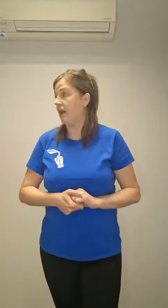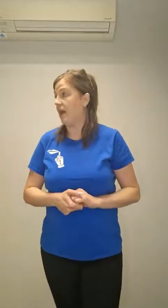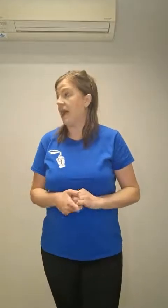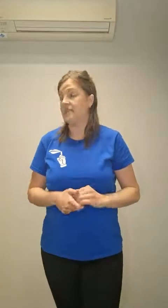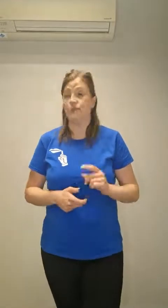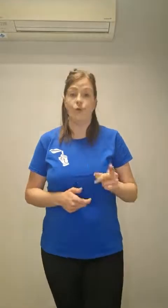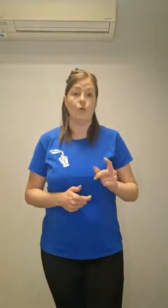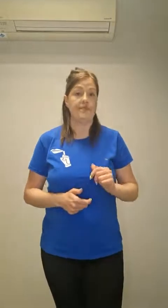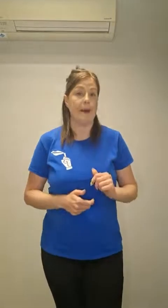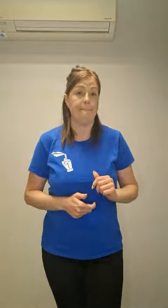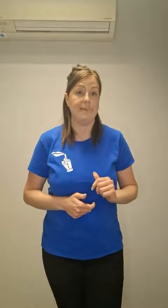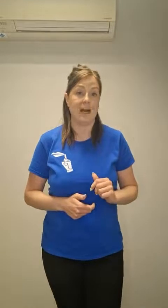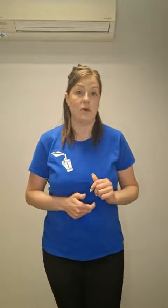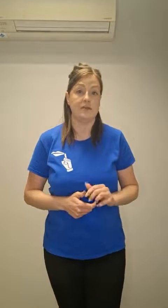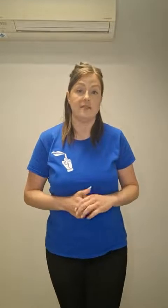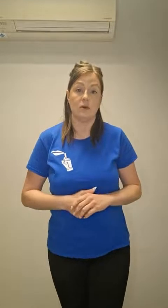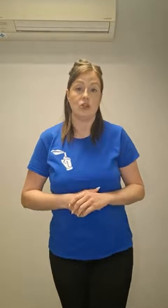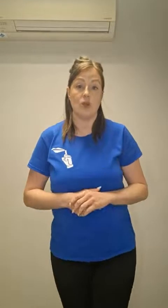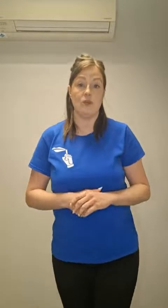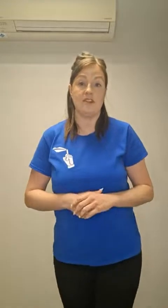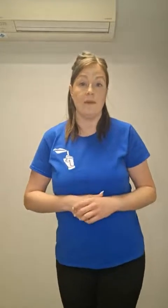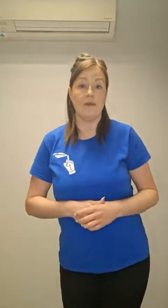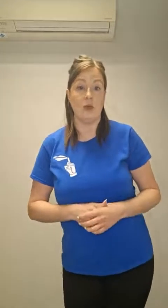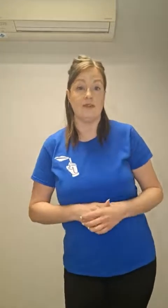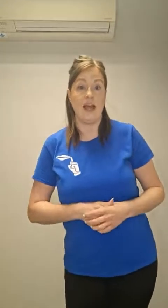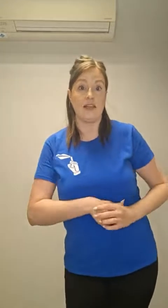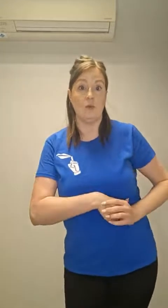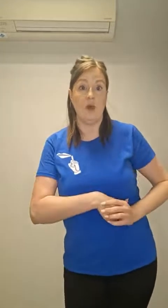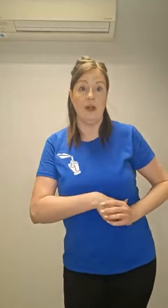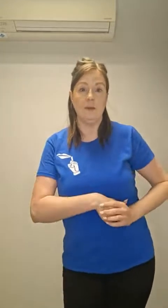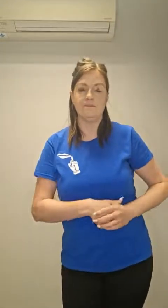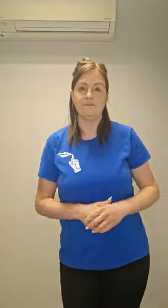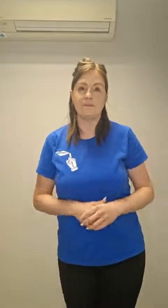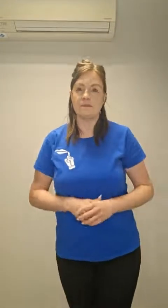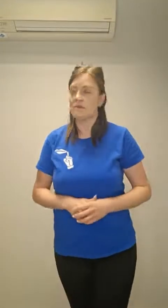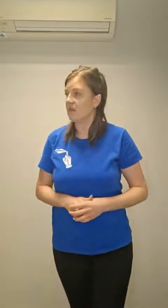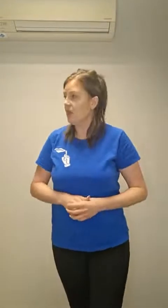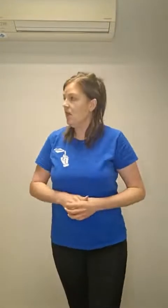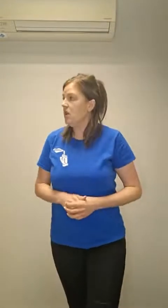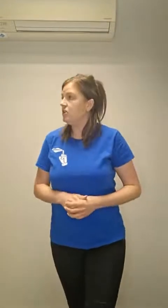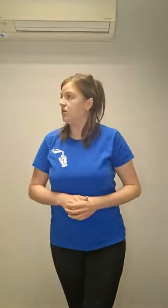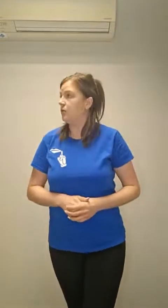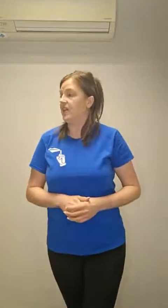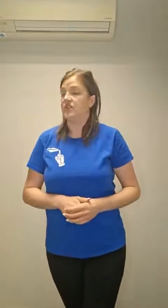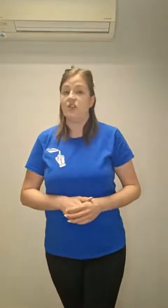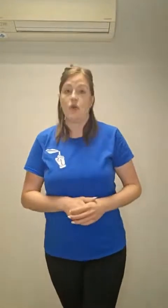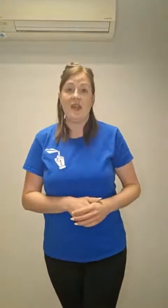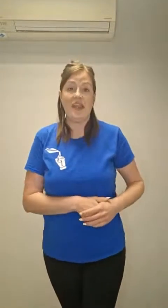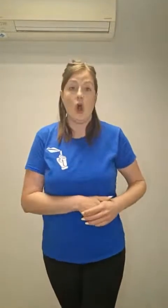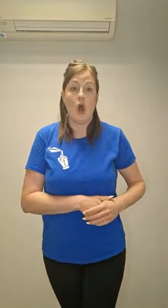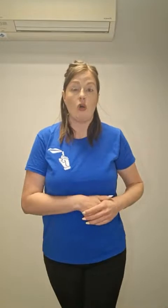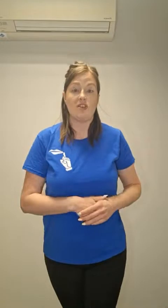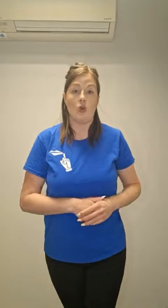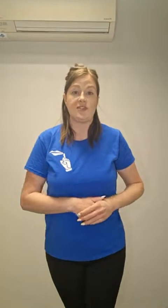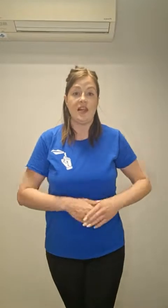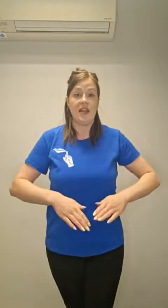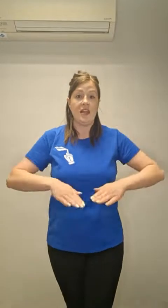as forwards and back. Some of those as well. So they can circle in horizontally, like